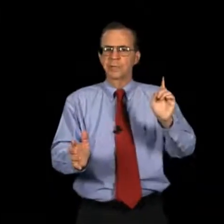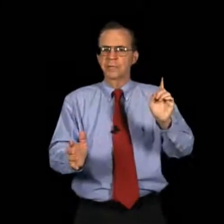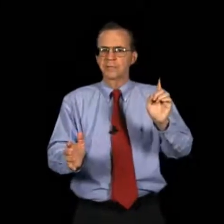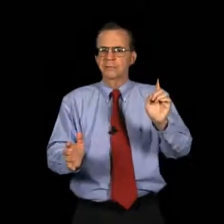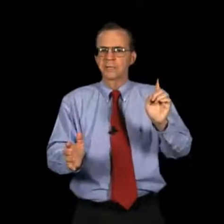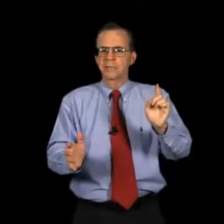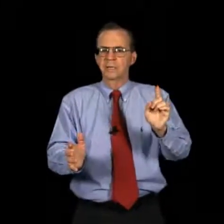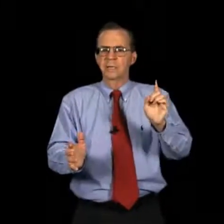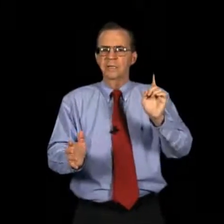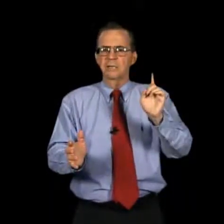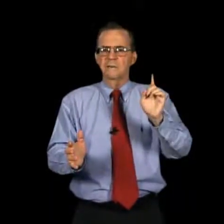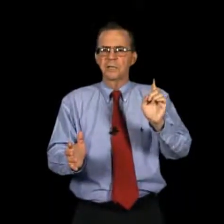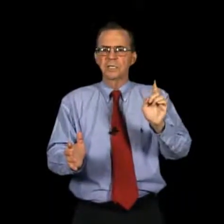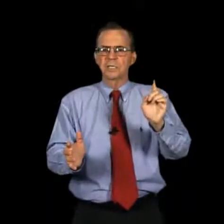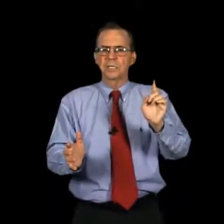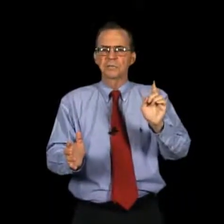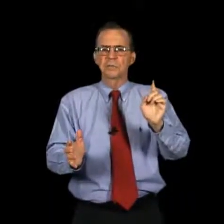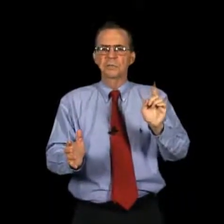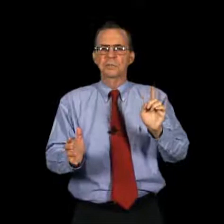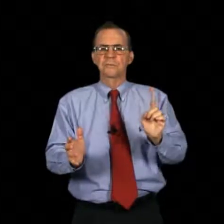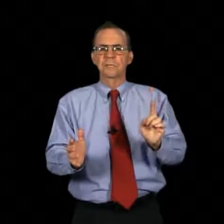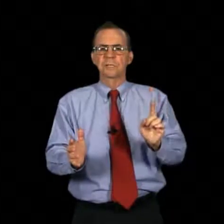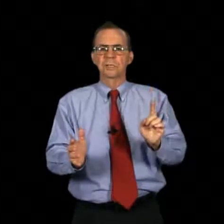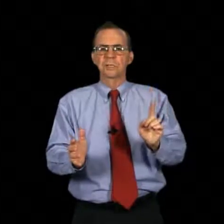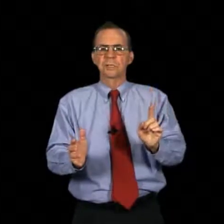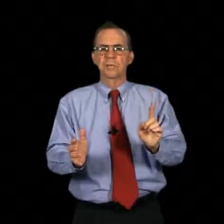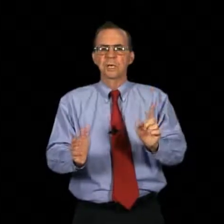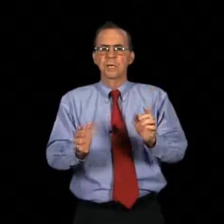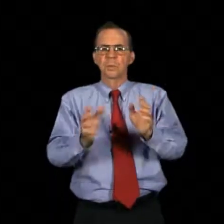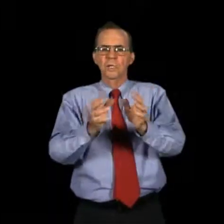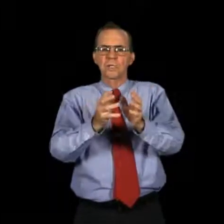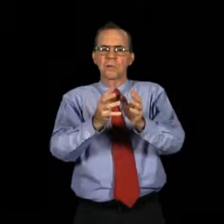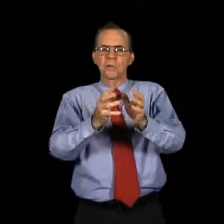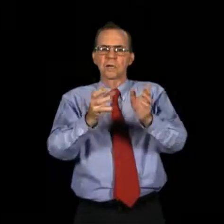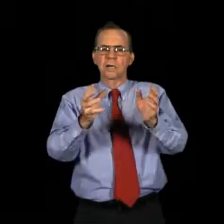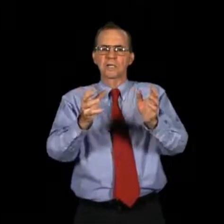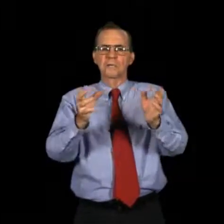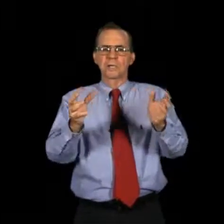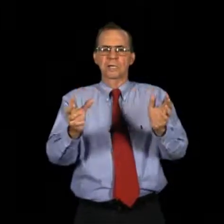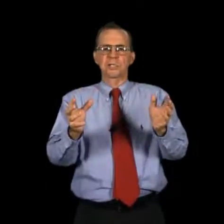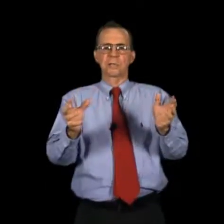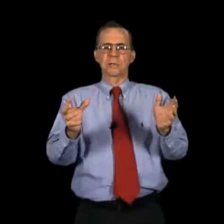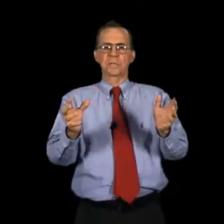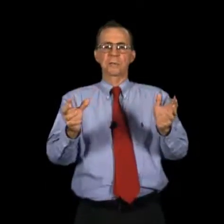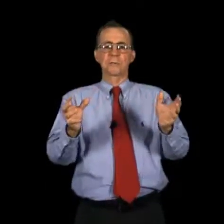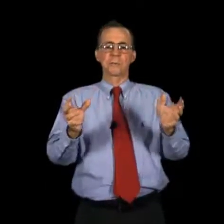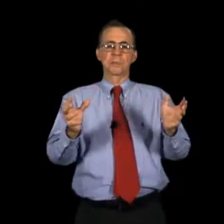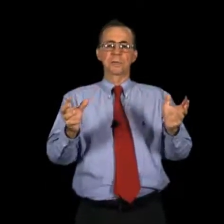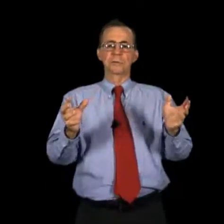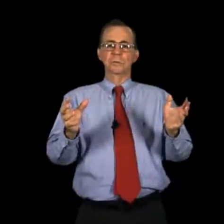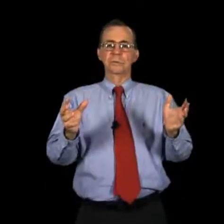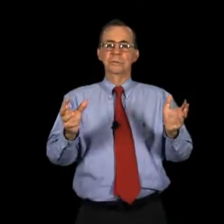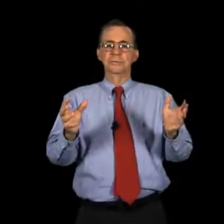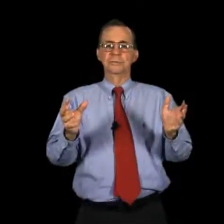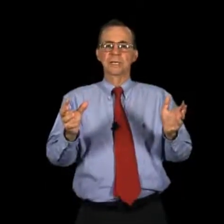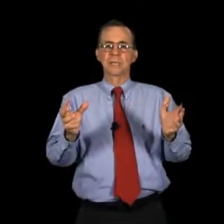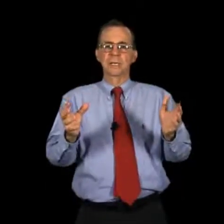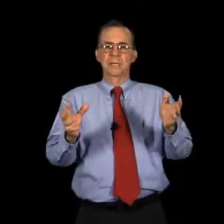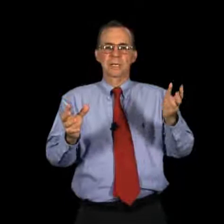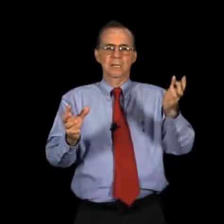Repeating. In our flush example used a few minutes ago, we saw that our odds for catching the flush were 4.2 to 1. If